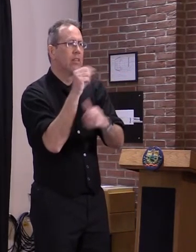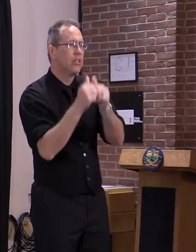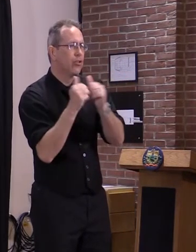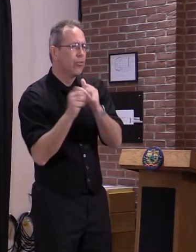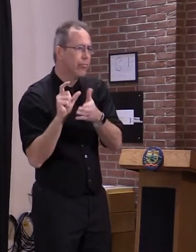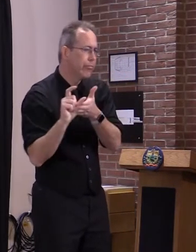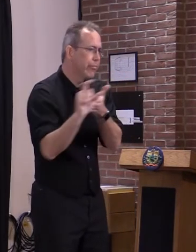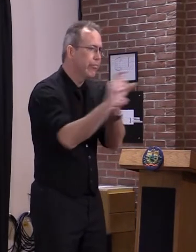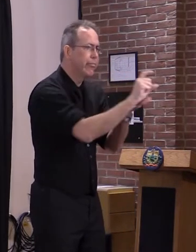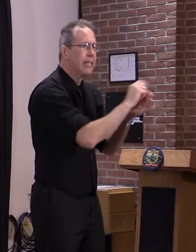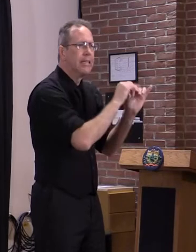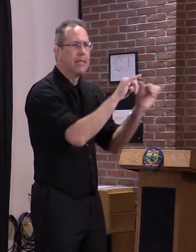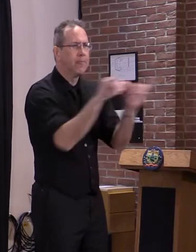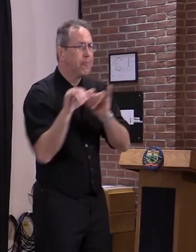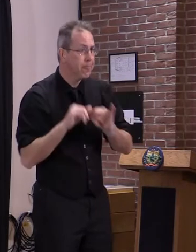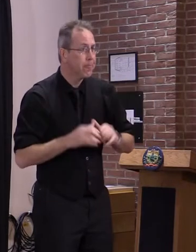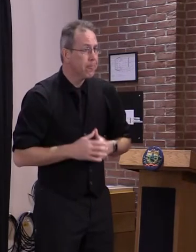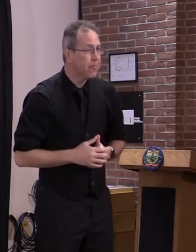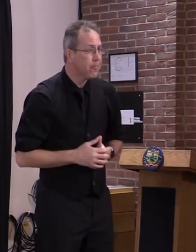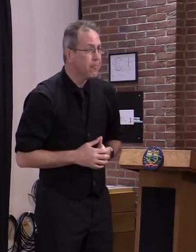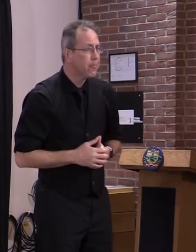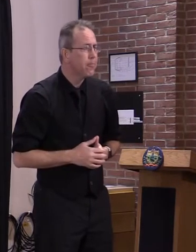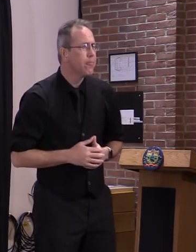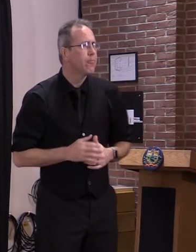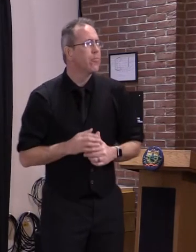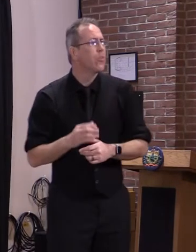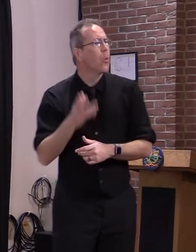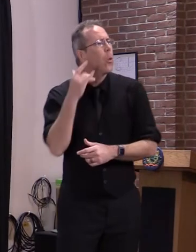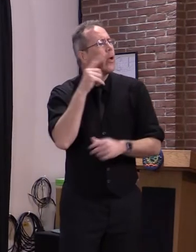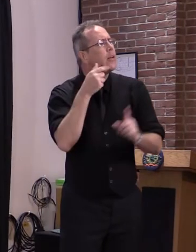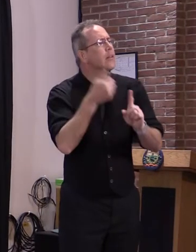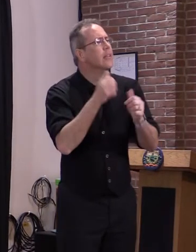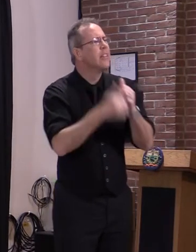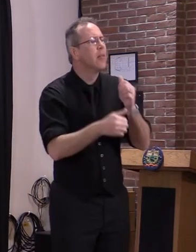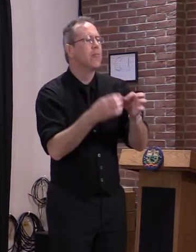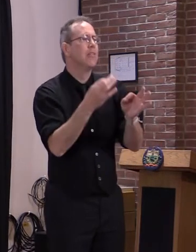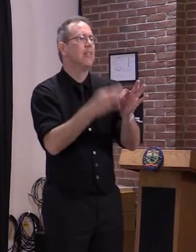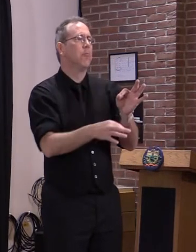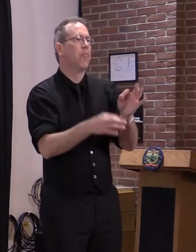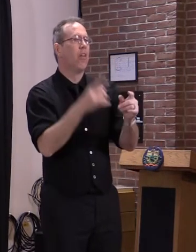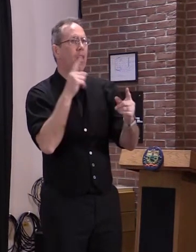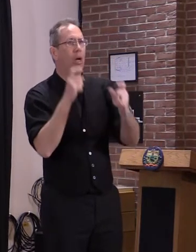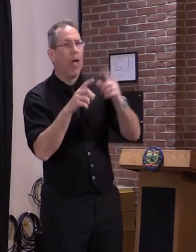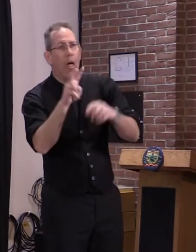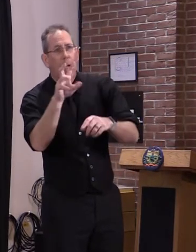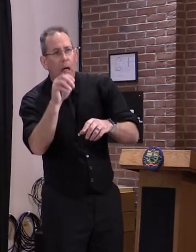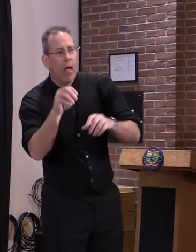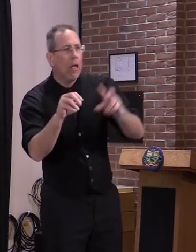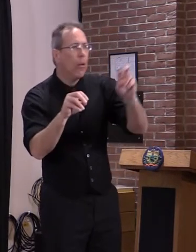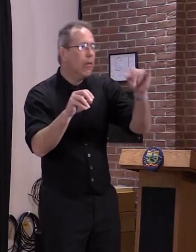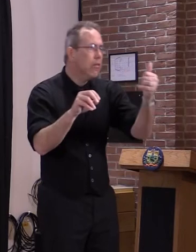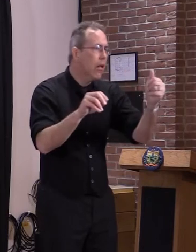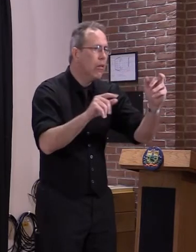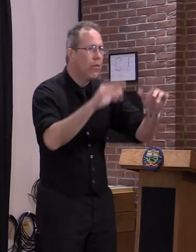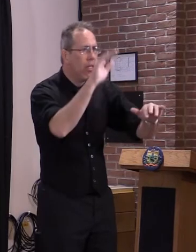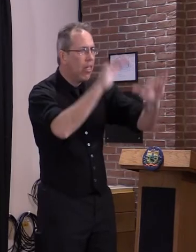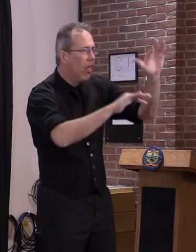reason for that, Colin, is just simplicity. It would be too difficult to go through